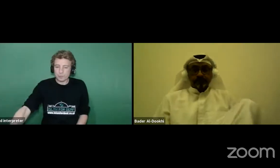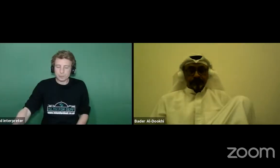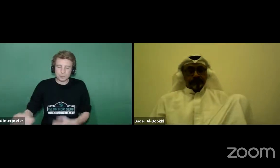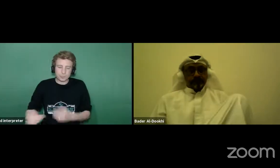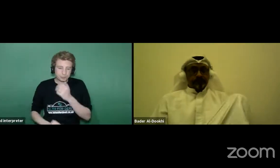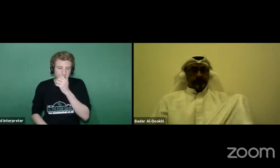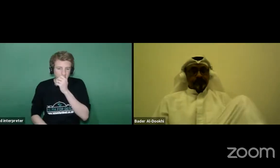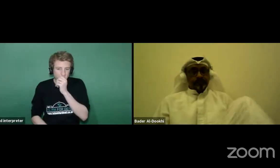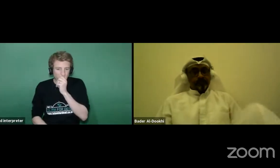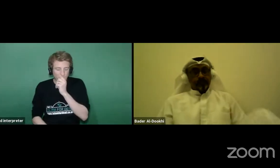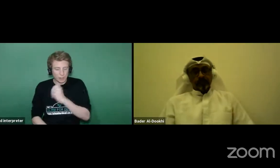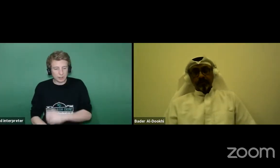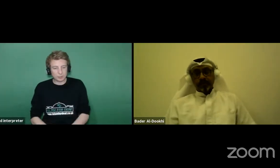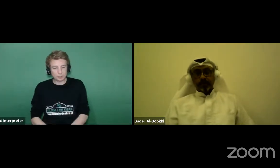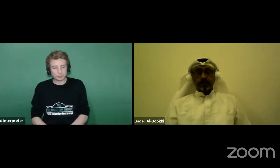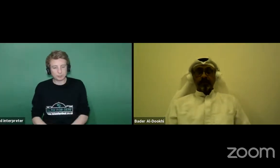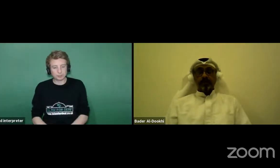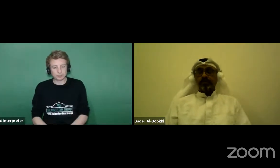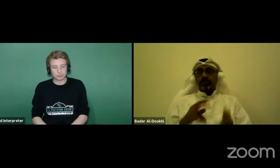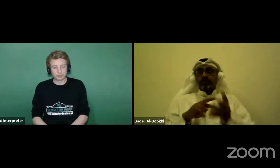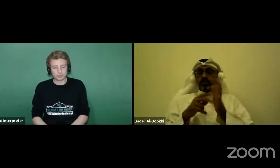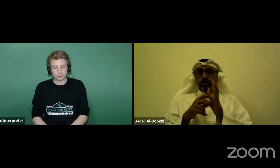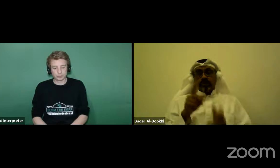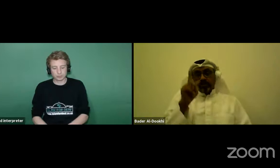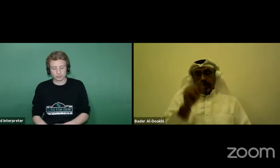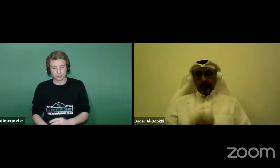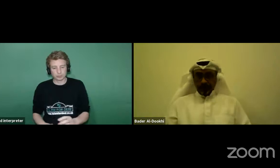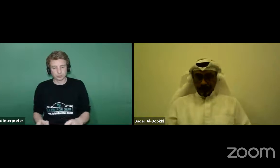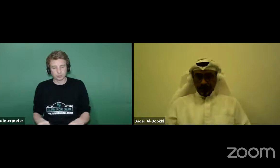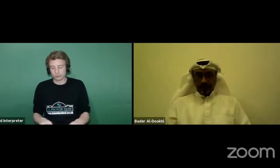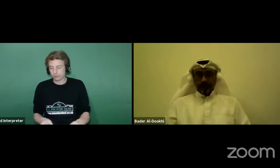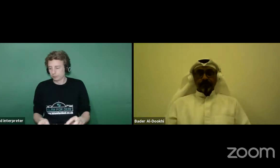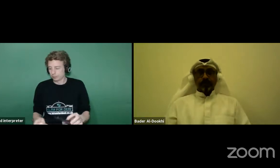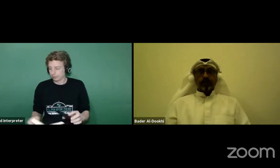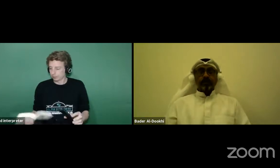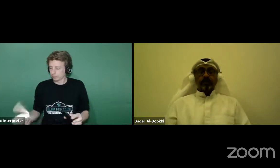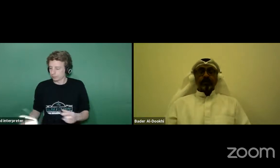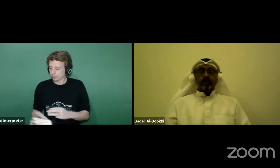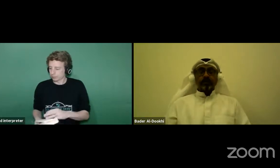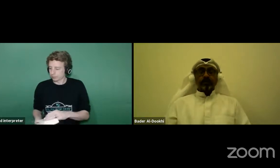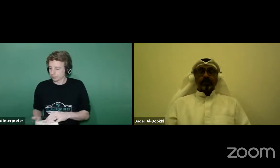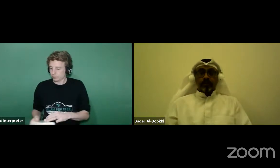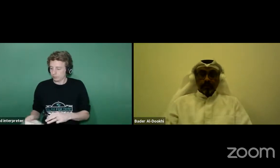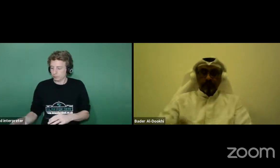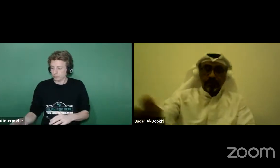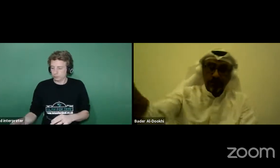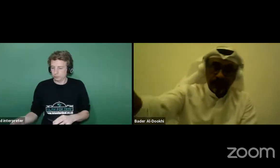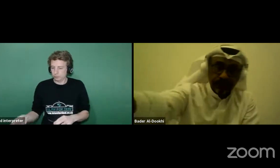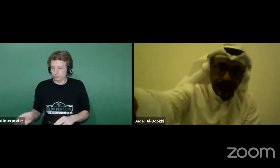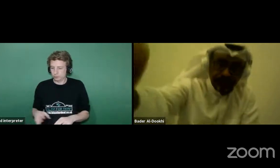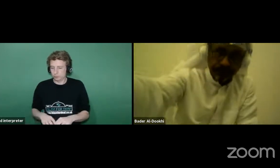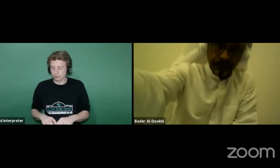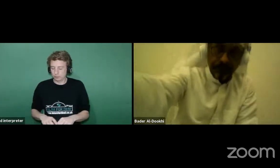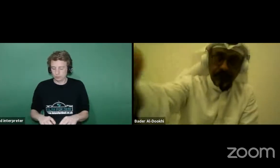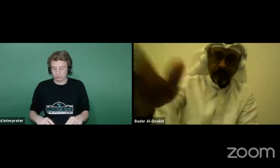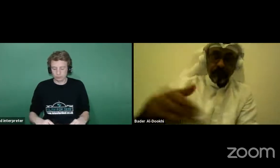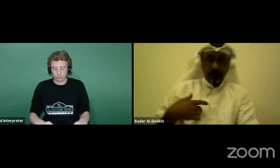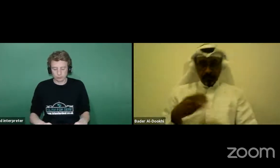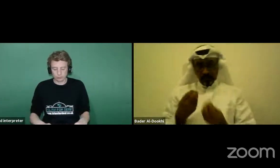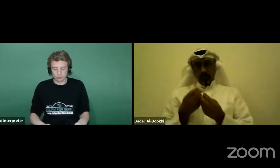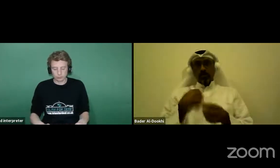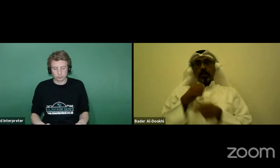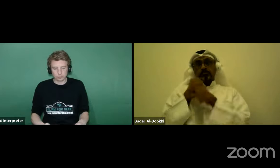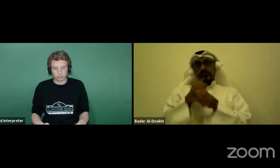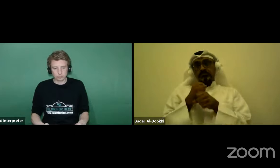Okay, well, what we can do, inshallah, is while I was going to say waiting for the Sheikh to come in, we could